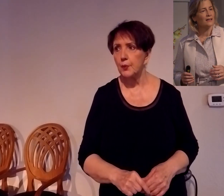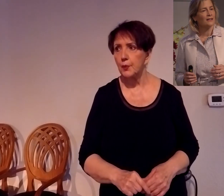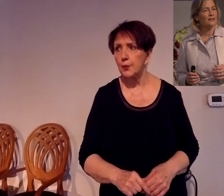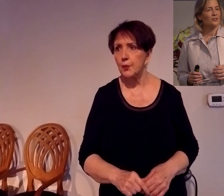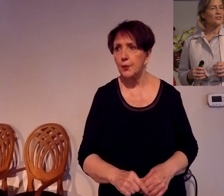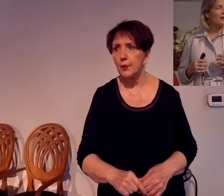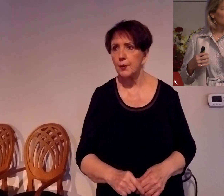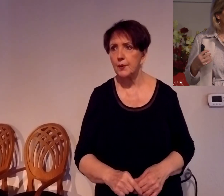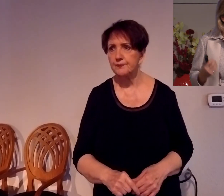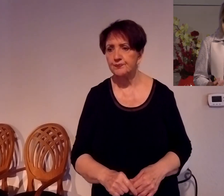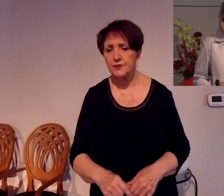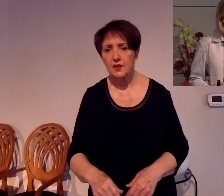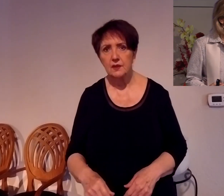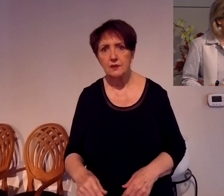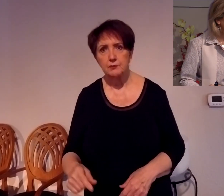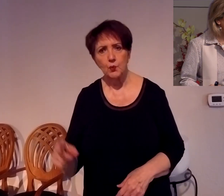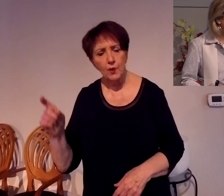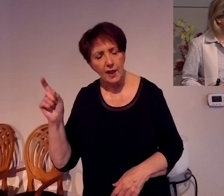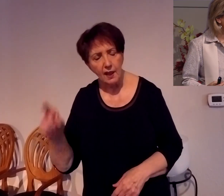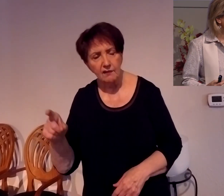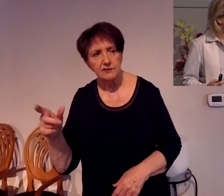We just have to listen.